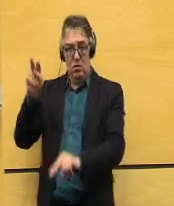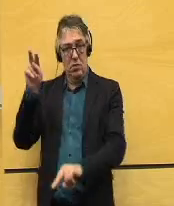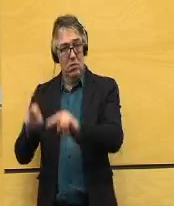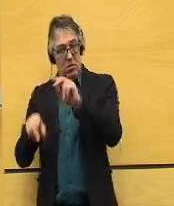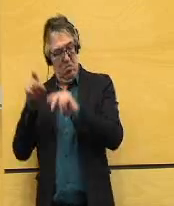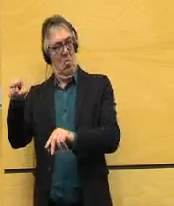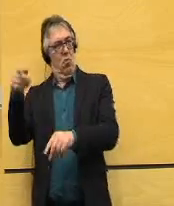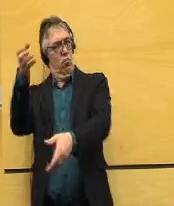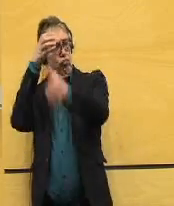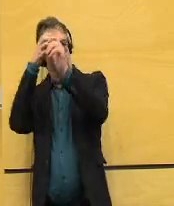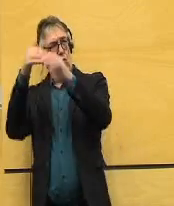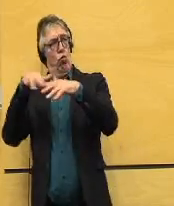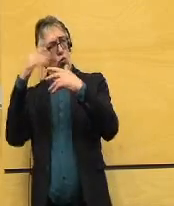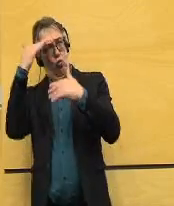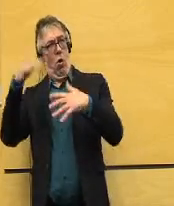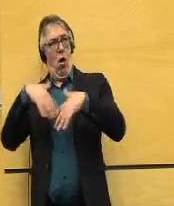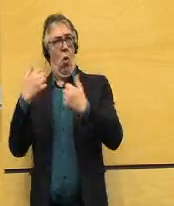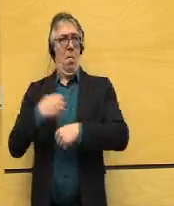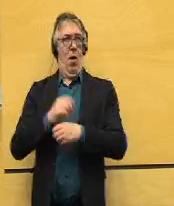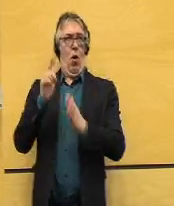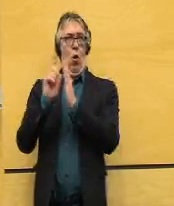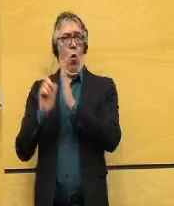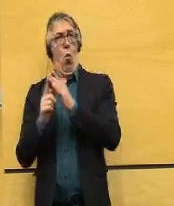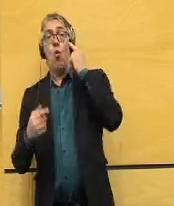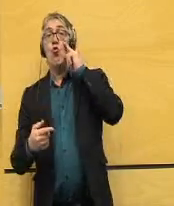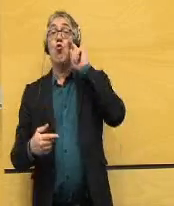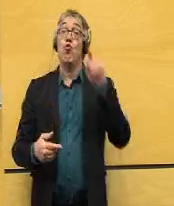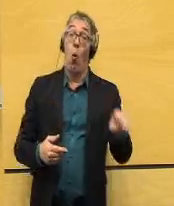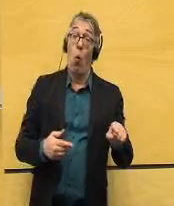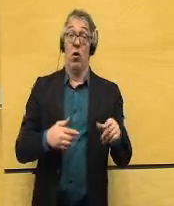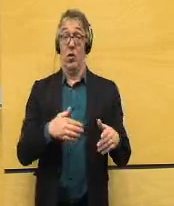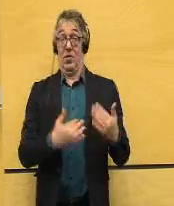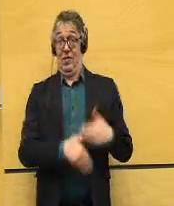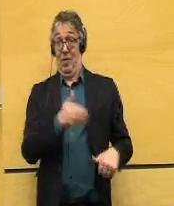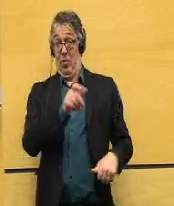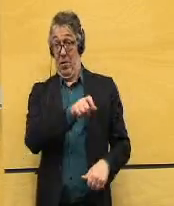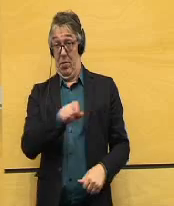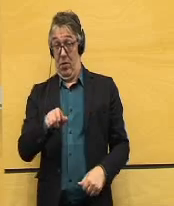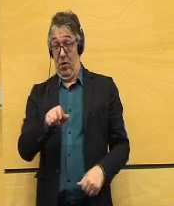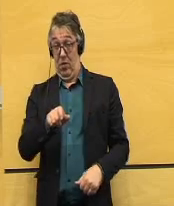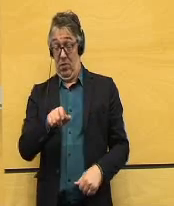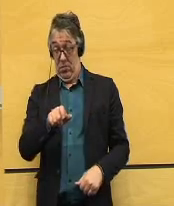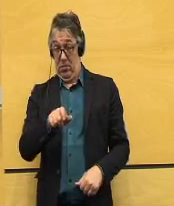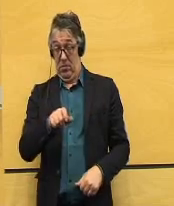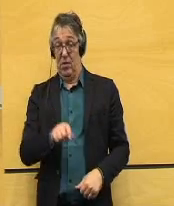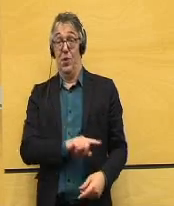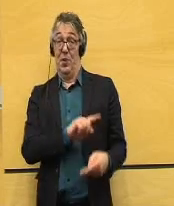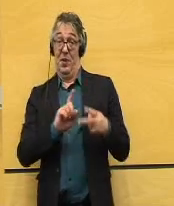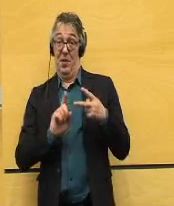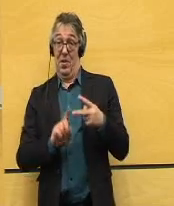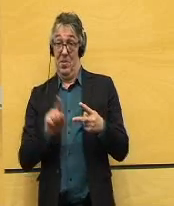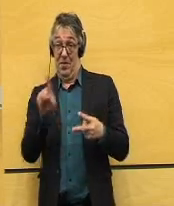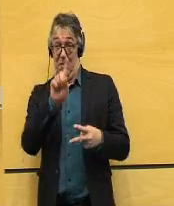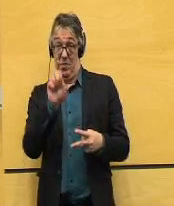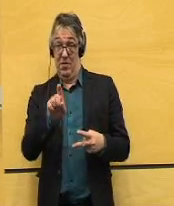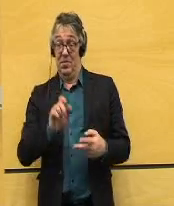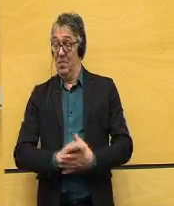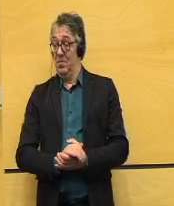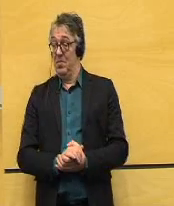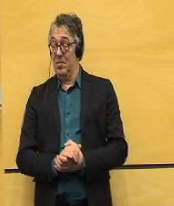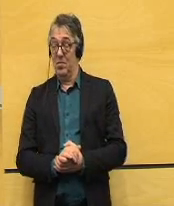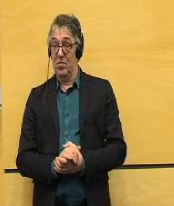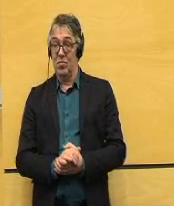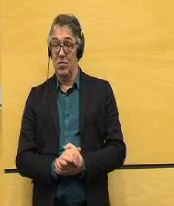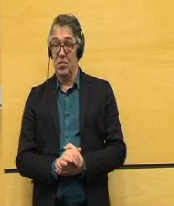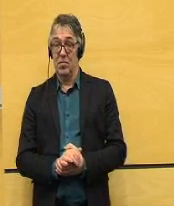formulating laws for persons with disabilities, laws that affect persons with disabilities? And secondly, is it